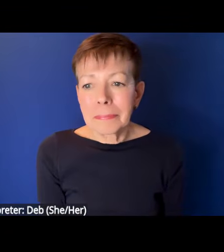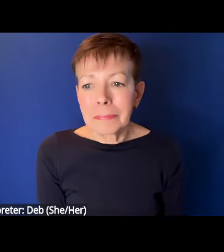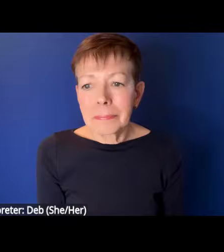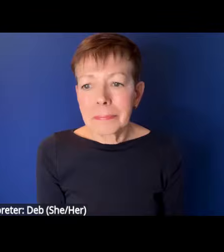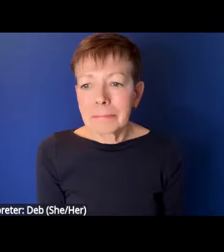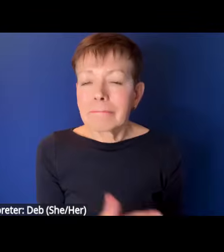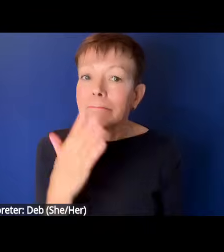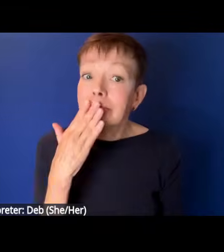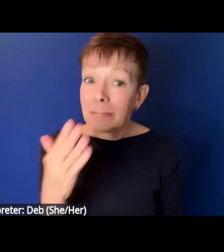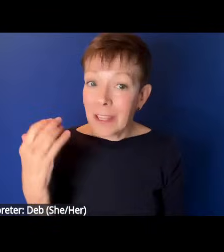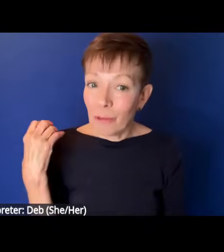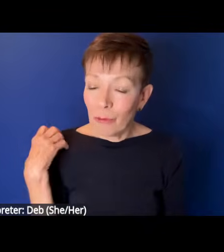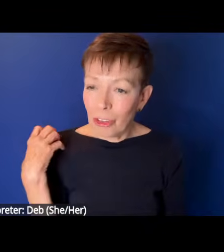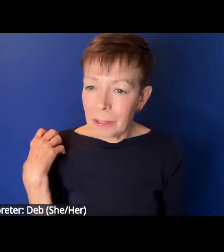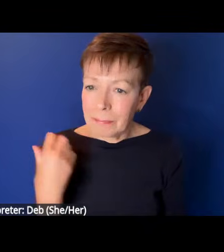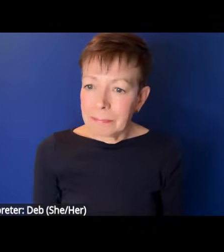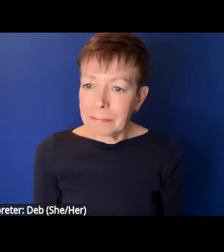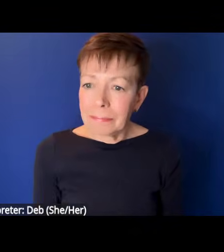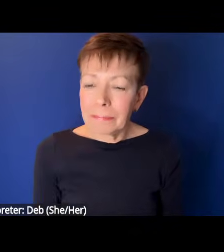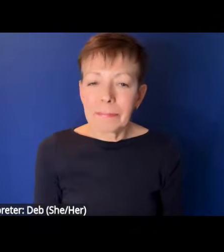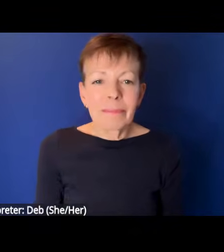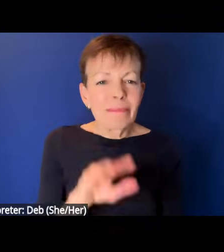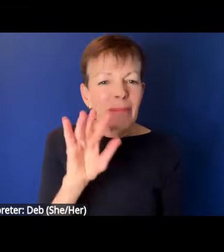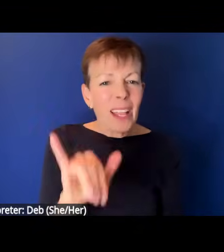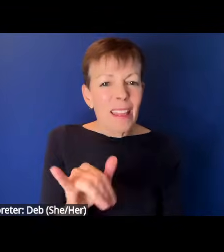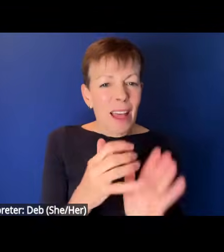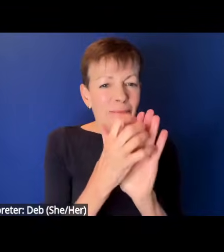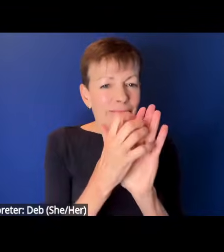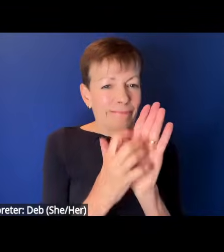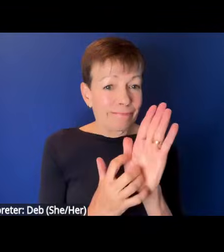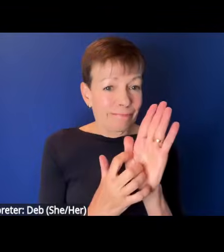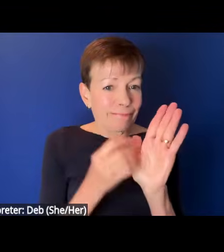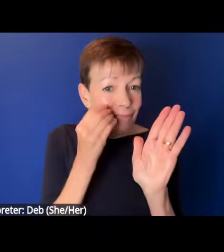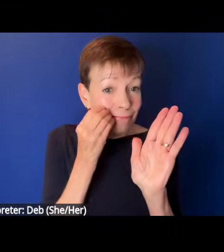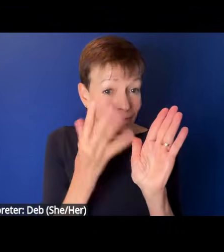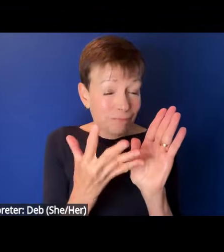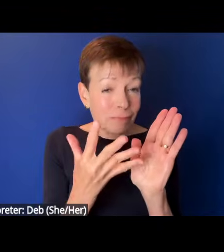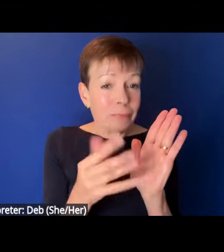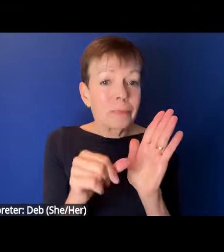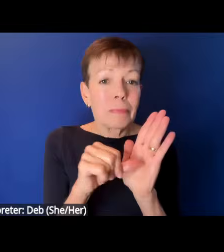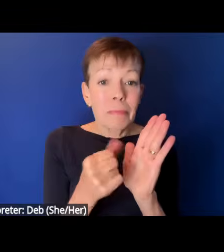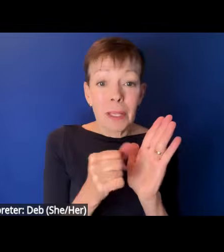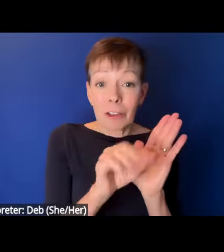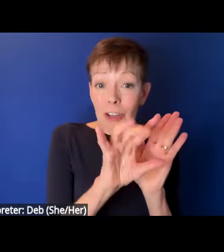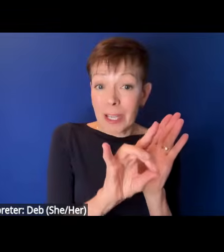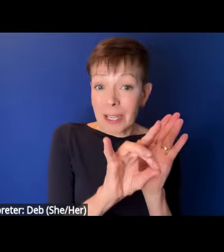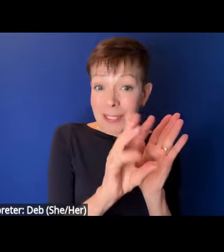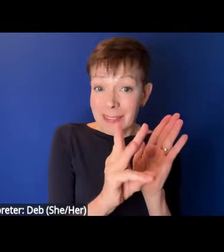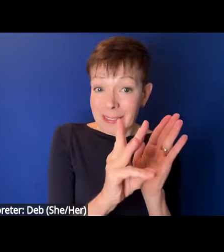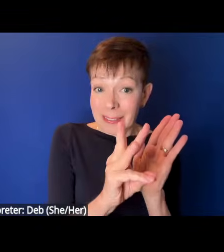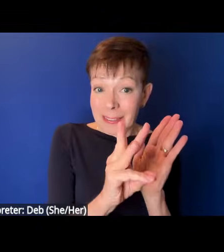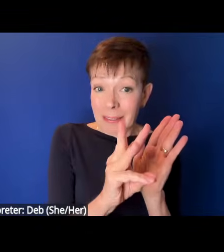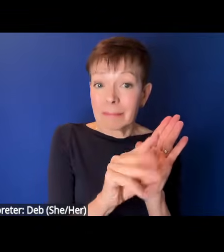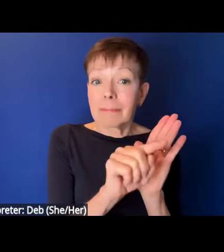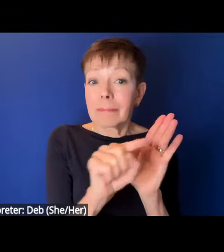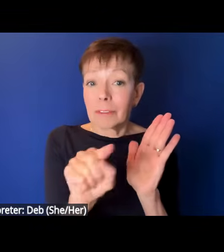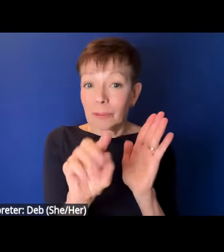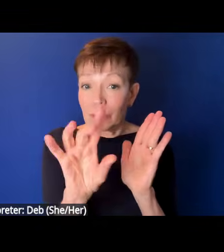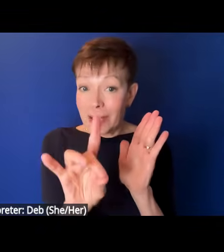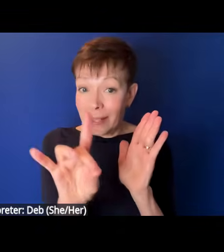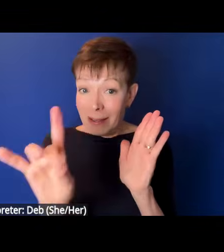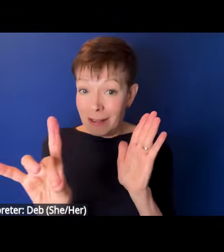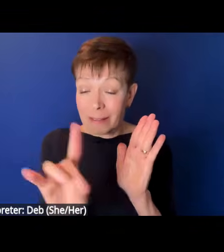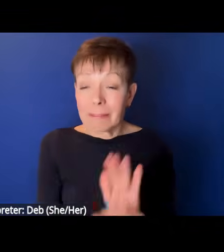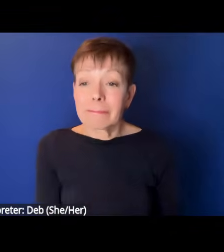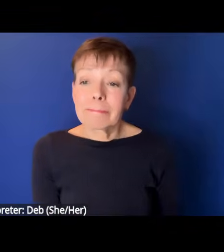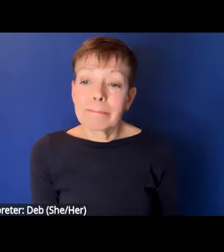Thank you, Chair. You will find this this memo and information on page 86 and 88 of the backup.